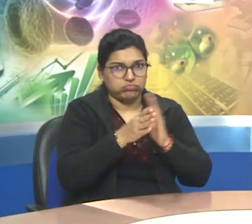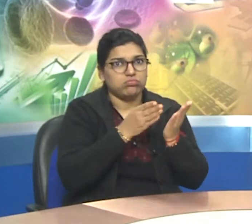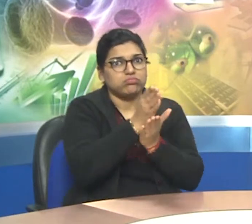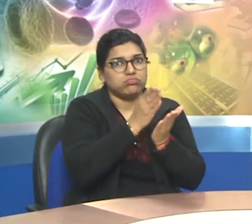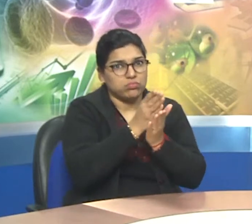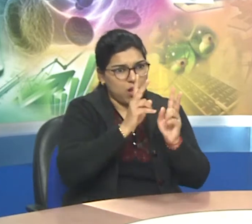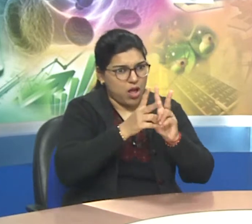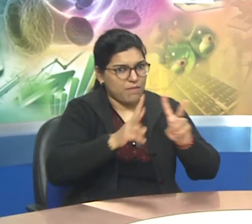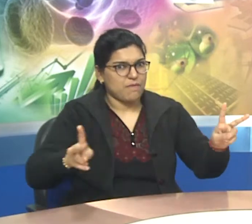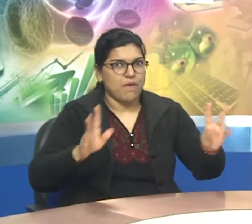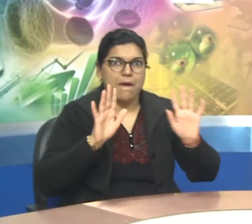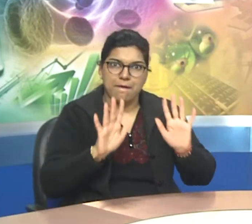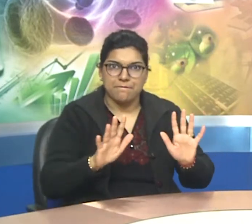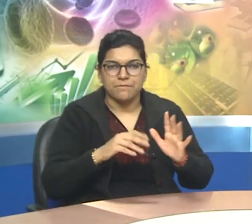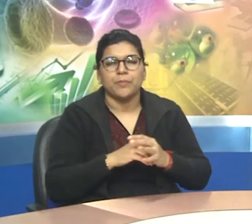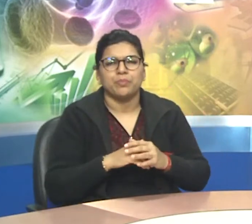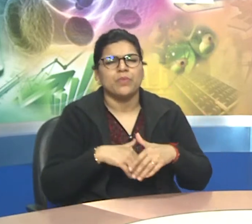Metals are different.